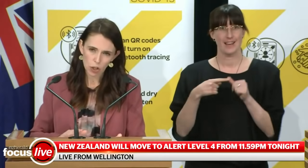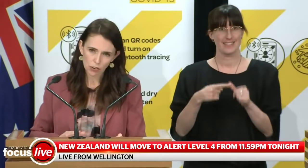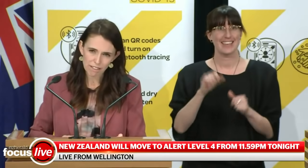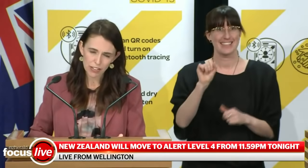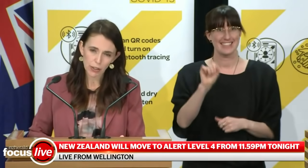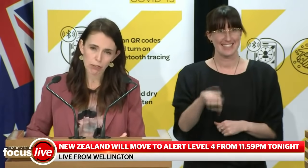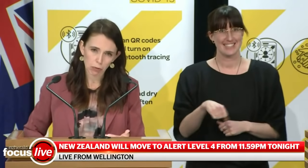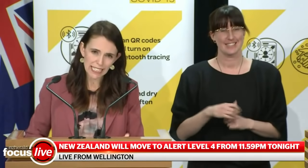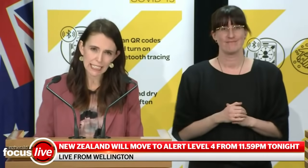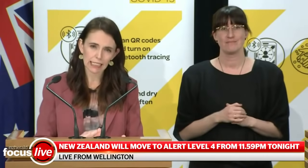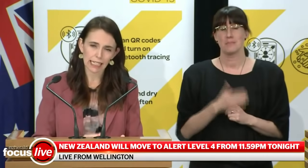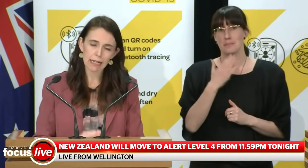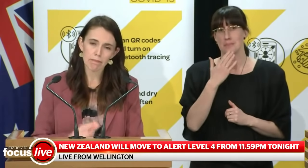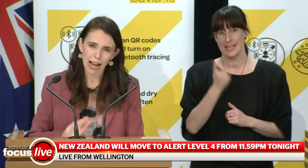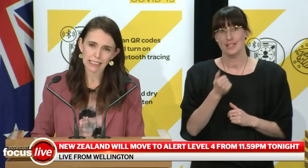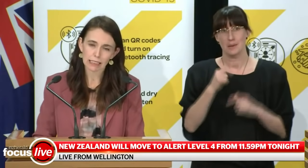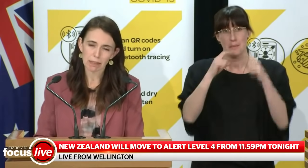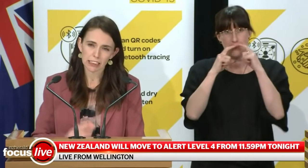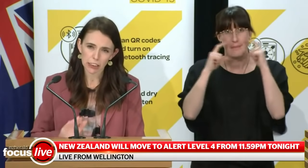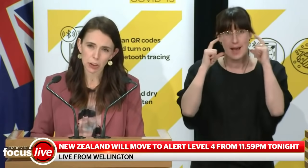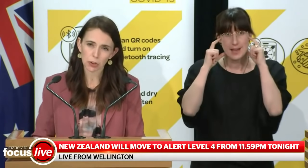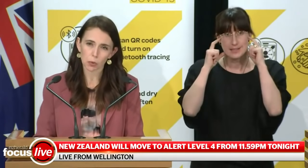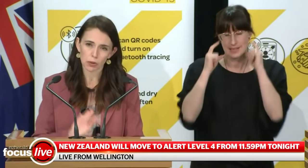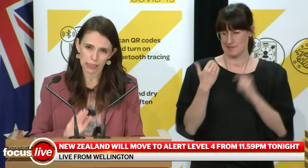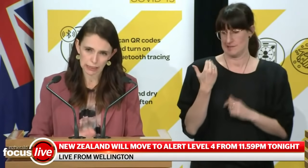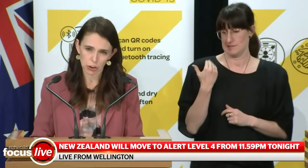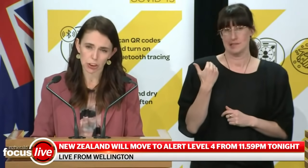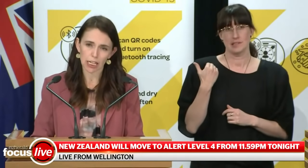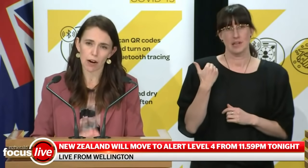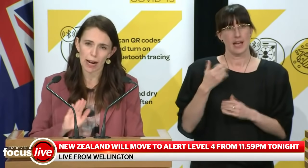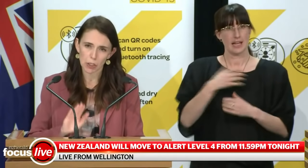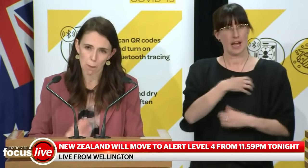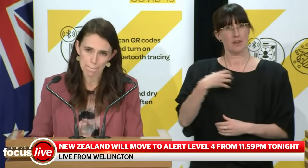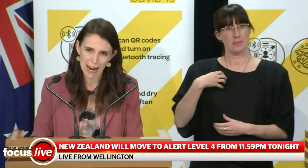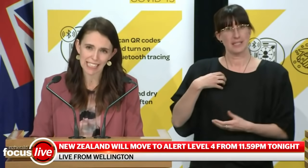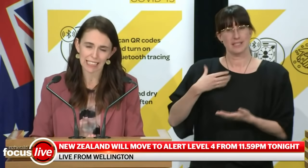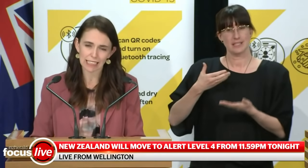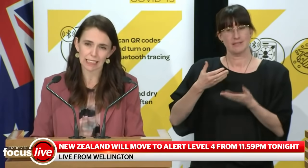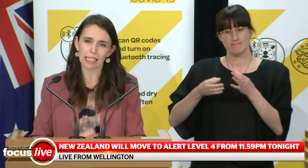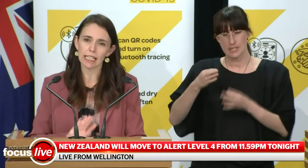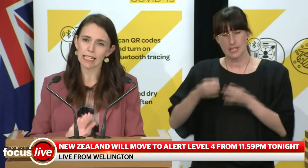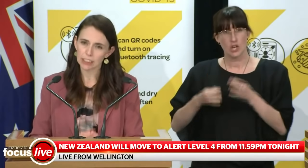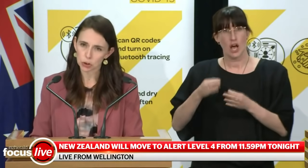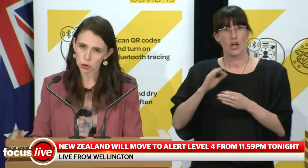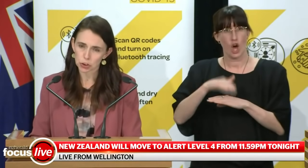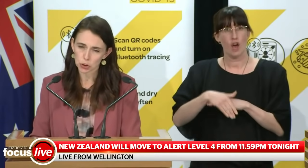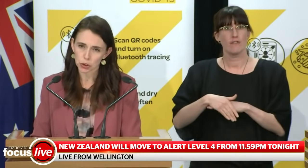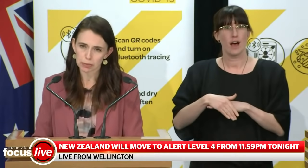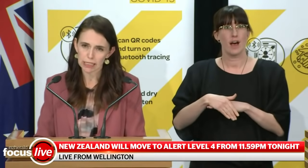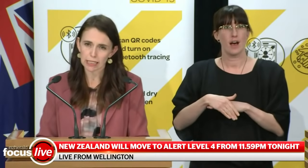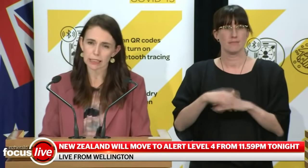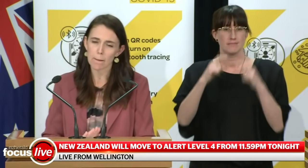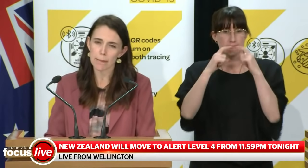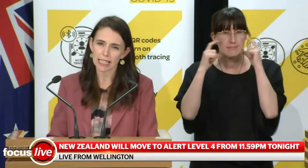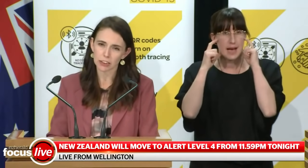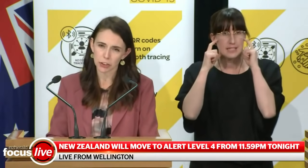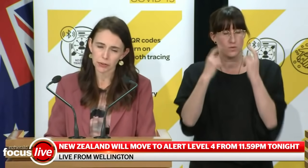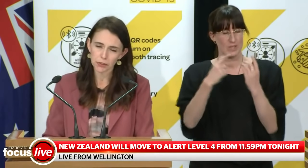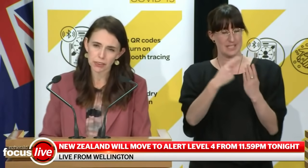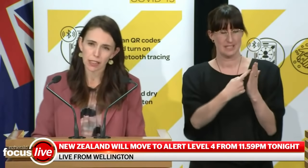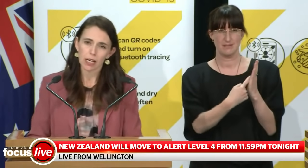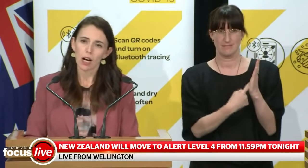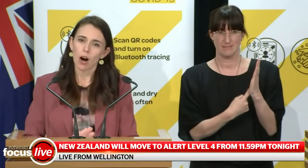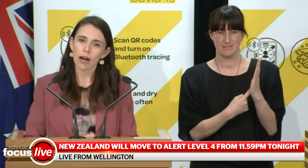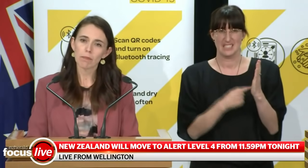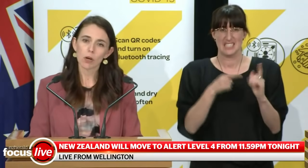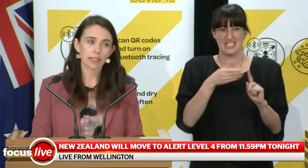Cabinet has only very recently made some additional decisions around mandating in certain circumstance mask